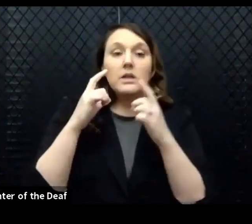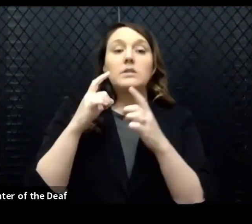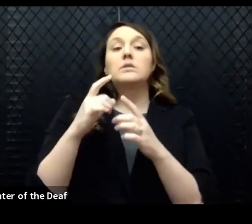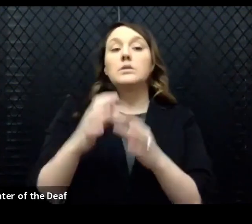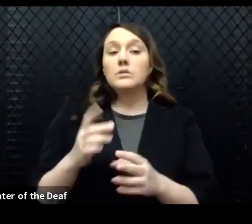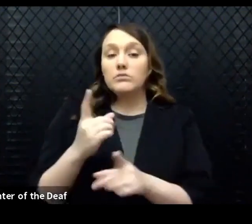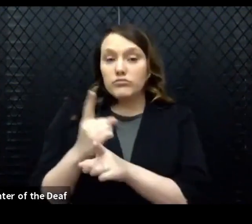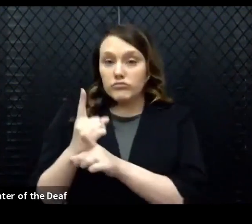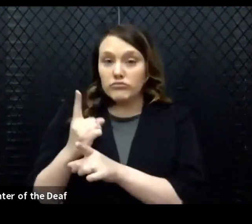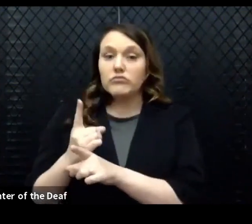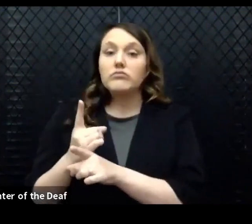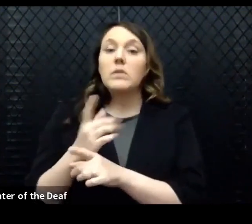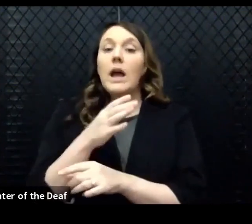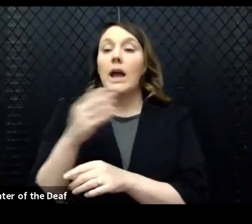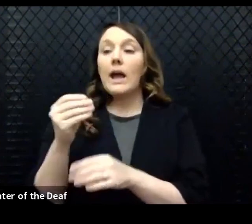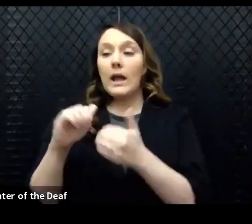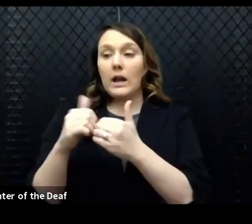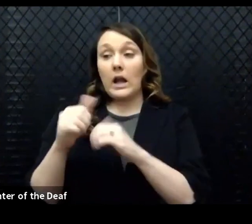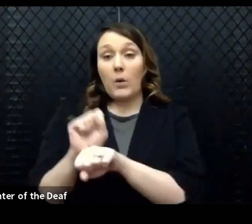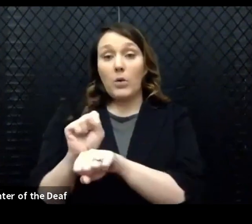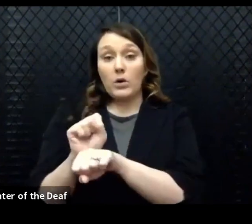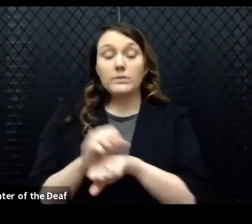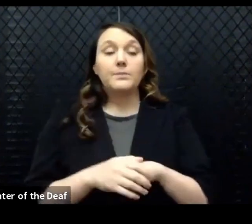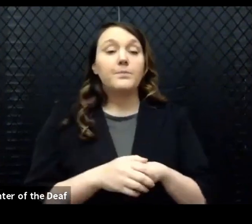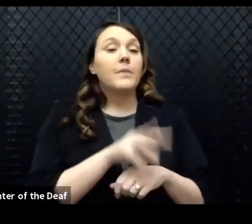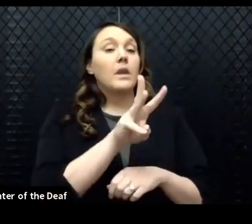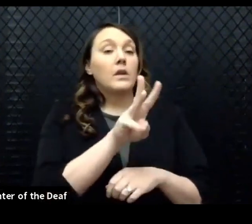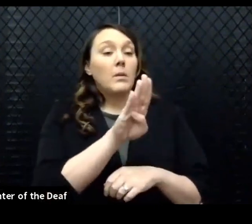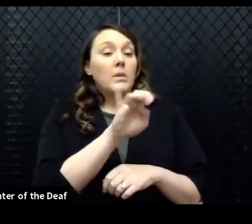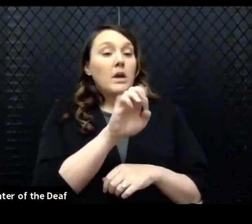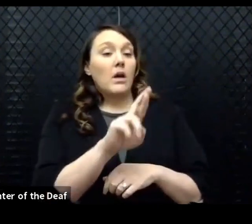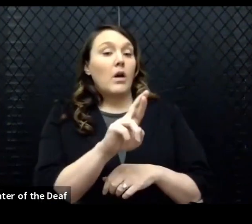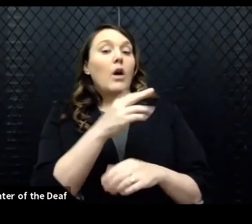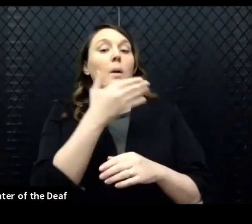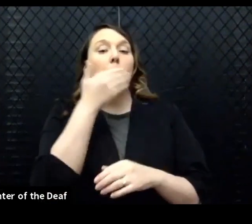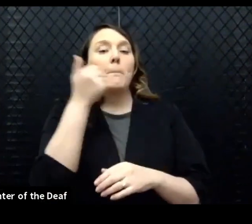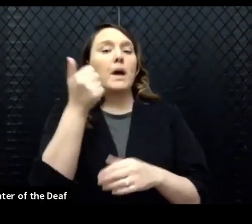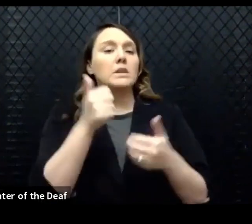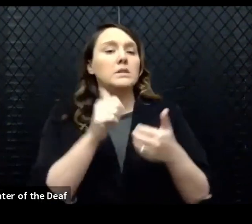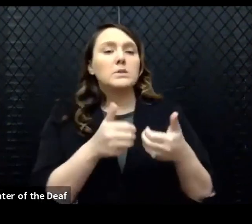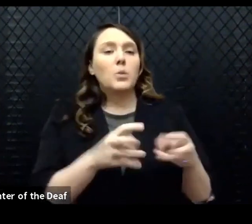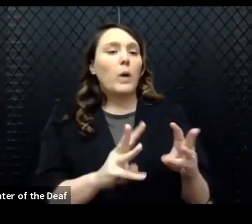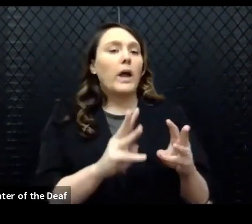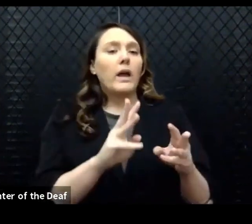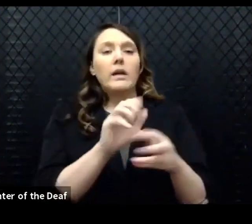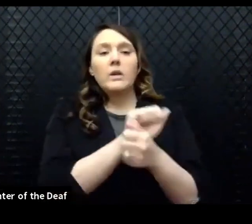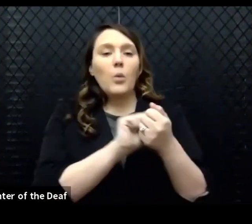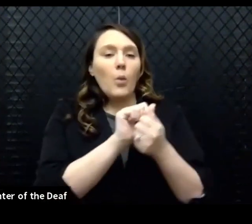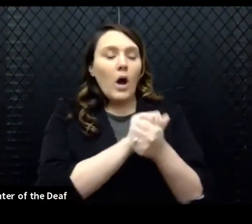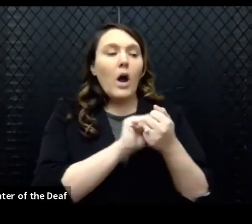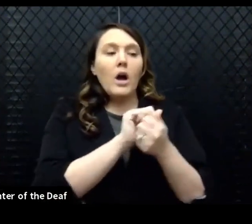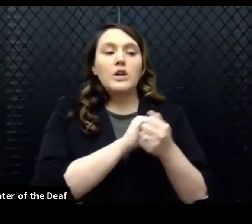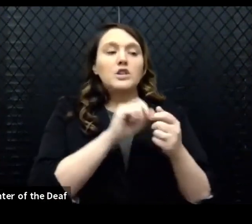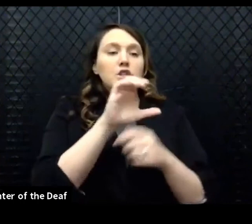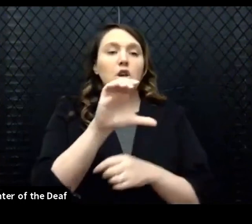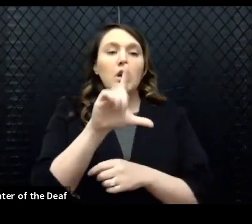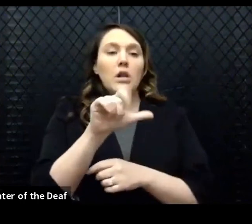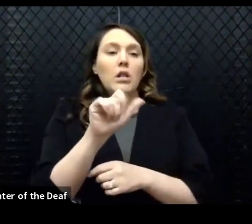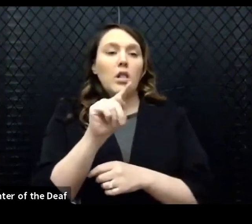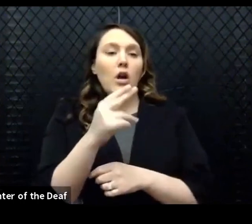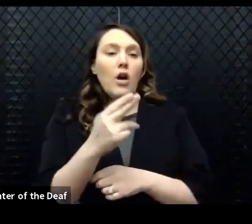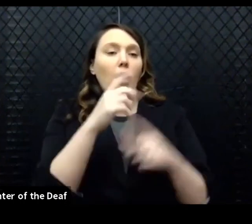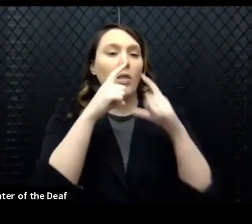work. Also from WBIR, what is the best way to wash/disinfect a cloth mask, and how often should you do